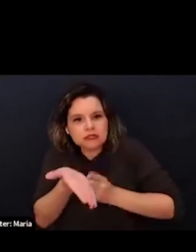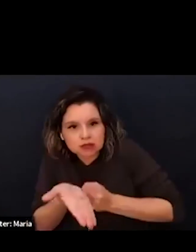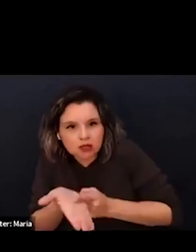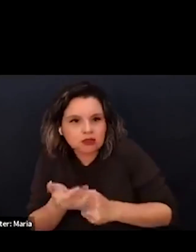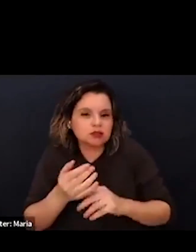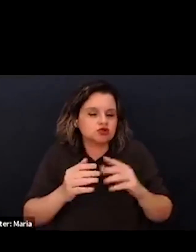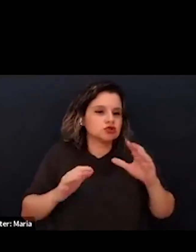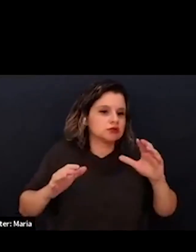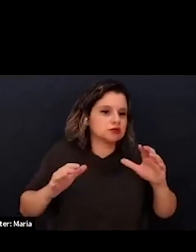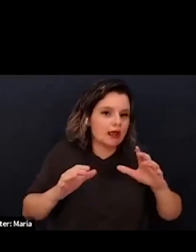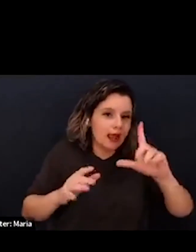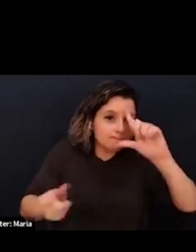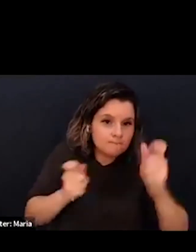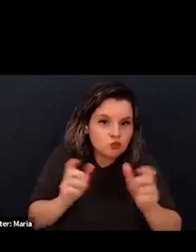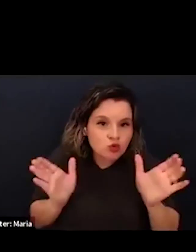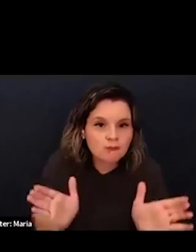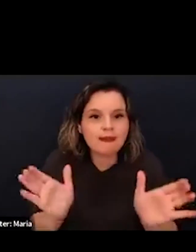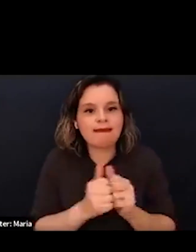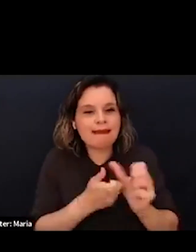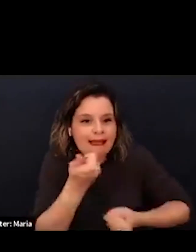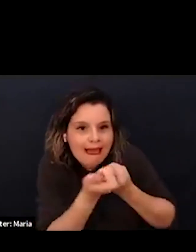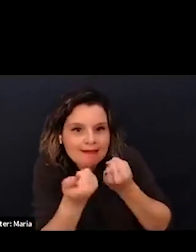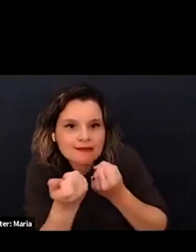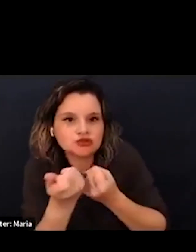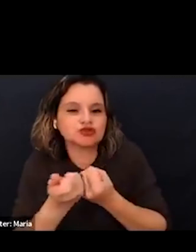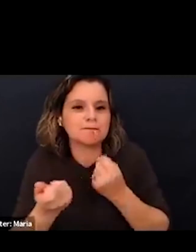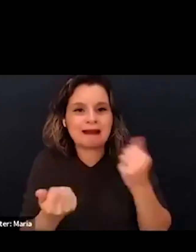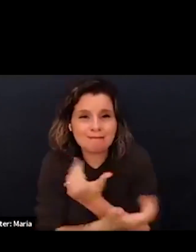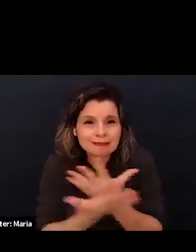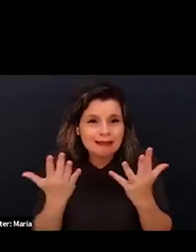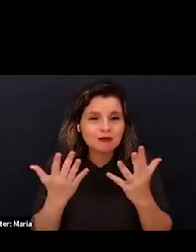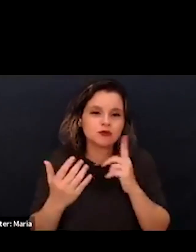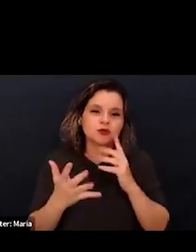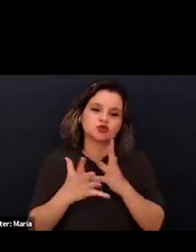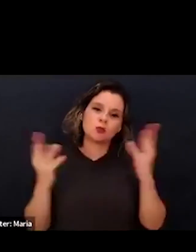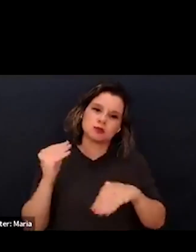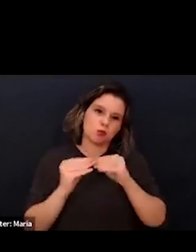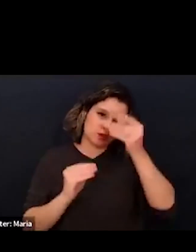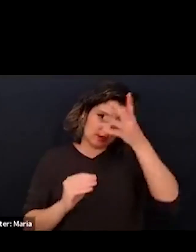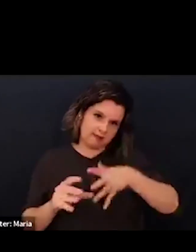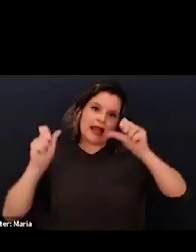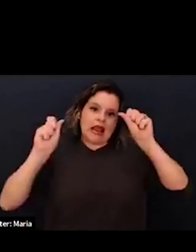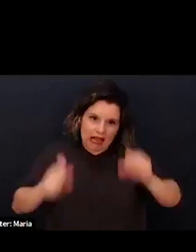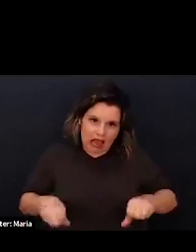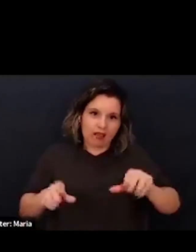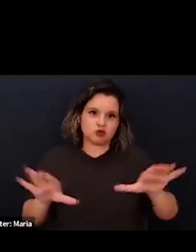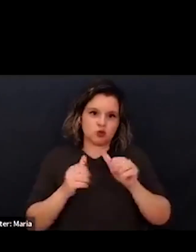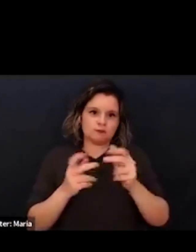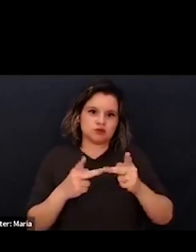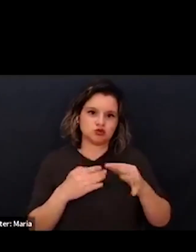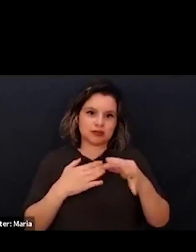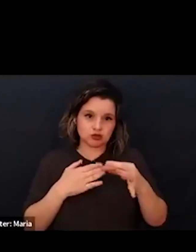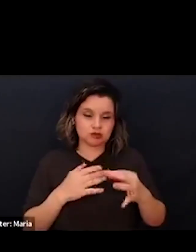movement, in conversation, in allyship and everything else. But there's so much more that men can be doing in positions of leadership. And if they're not doing